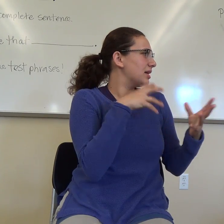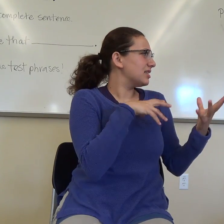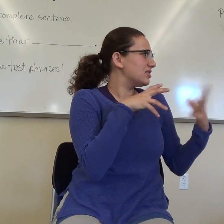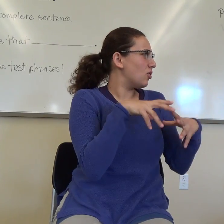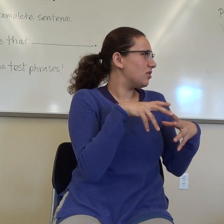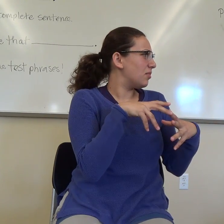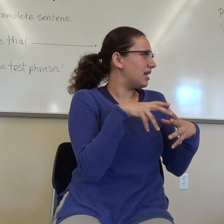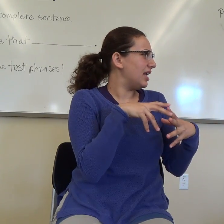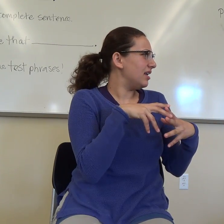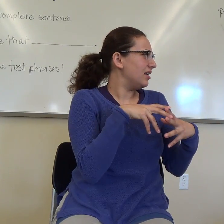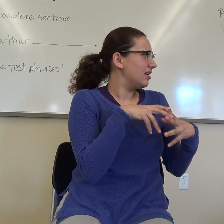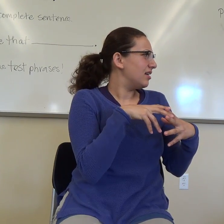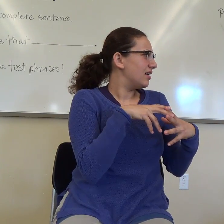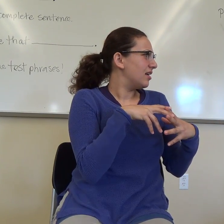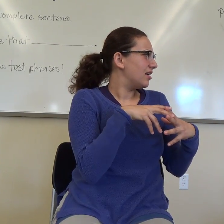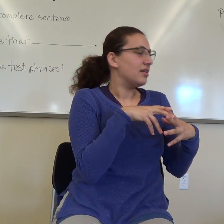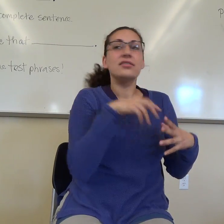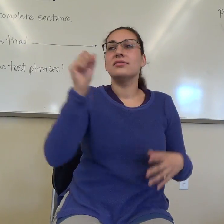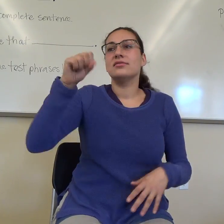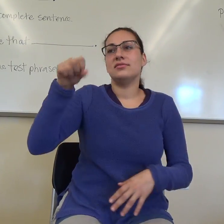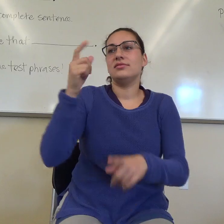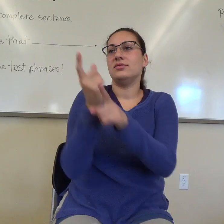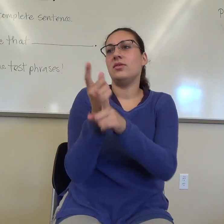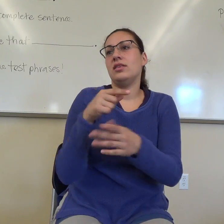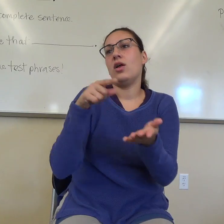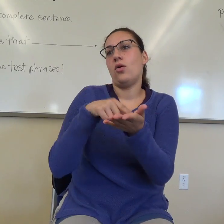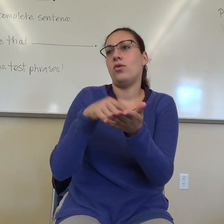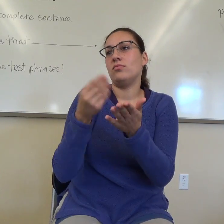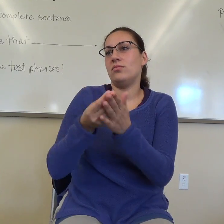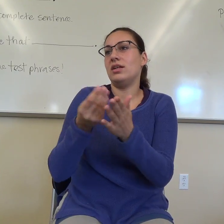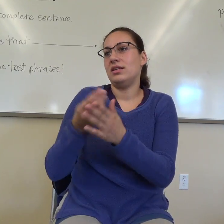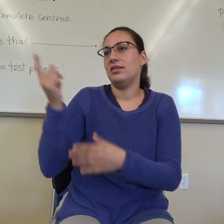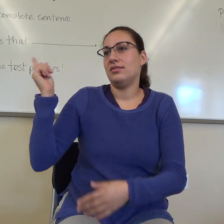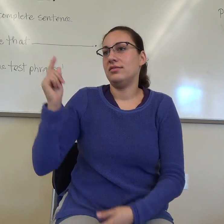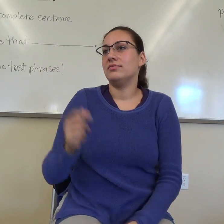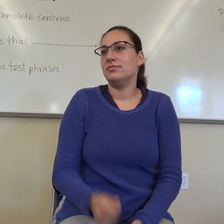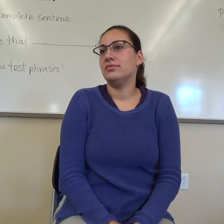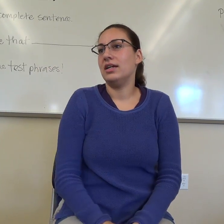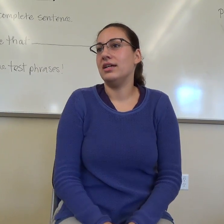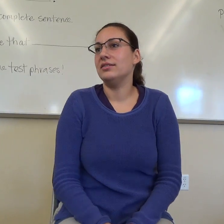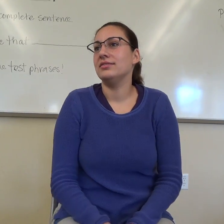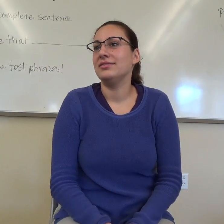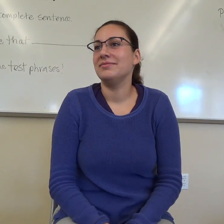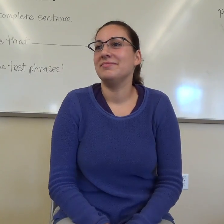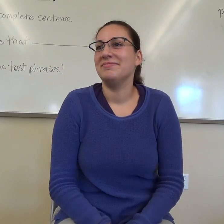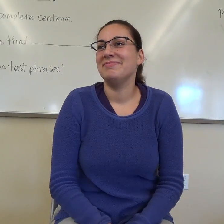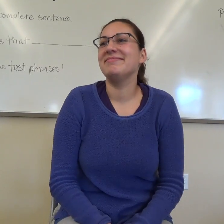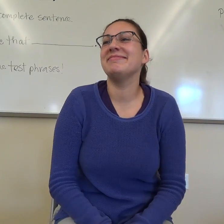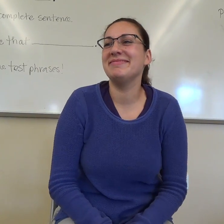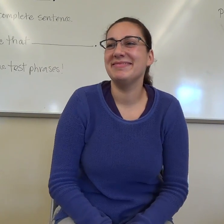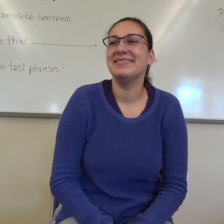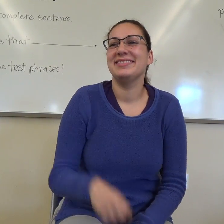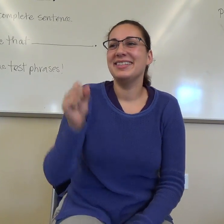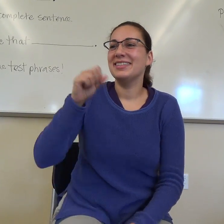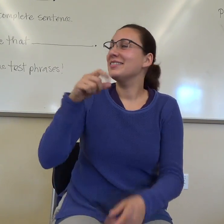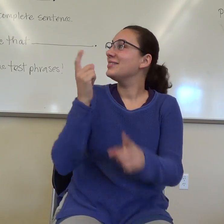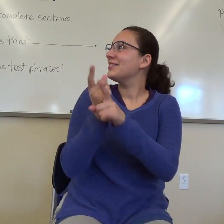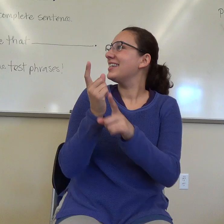Mexicans owed them money? Yes, that's up here, okay? Led by General Ignacio Zaragoza